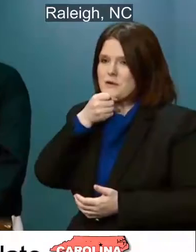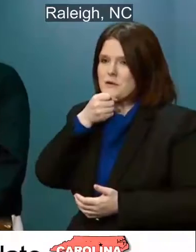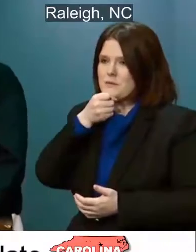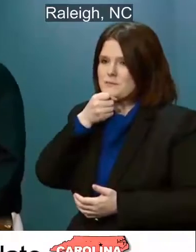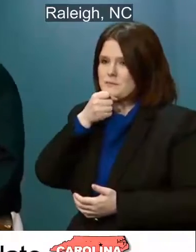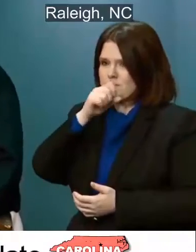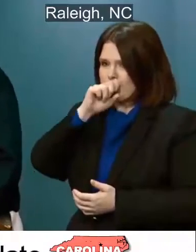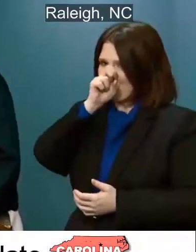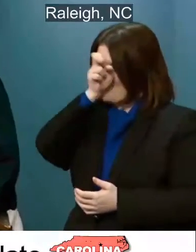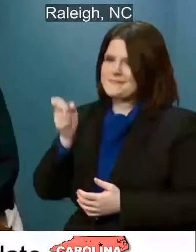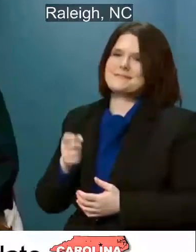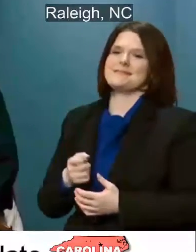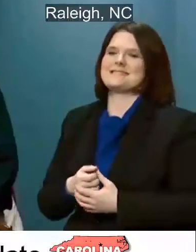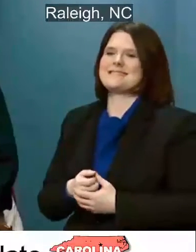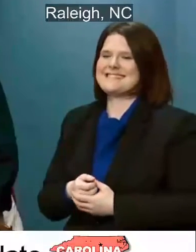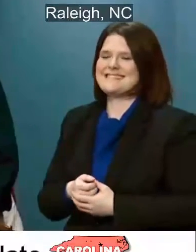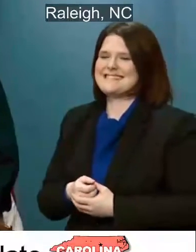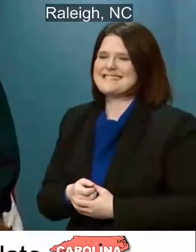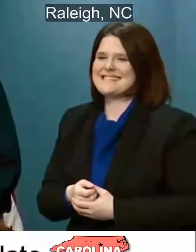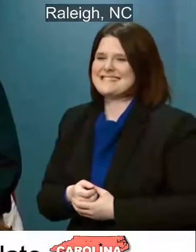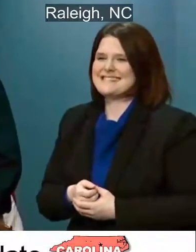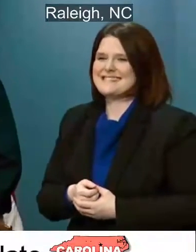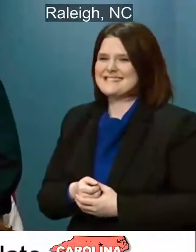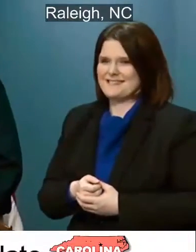Get the mic down to Lenny there.